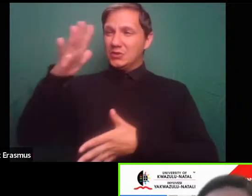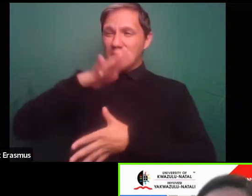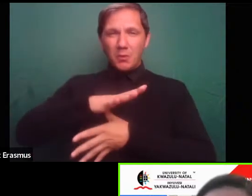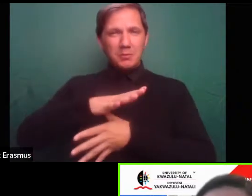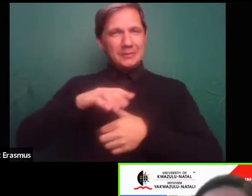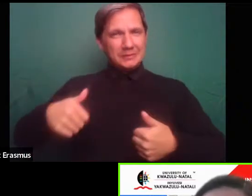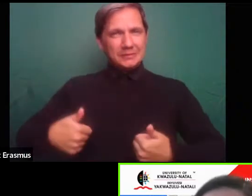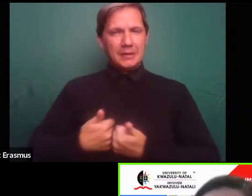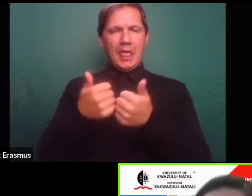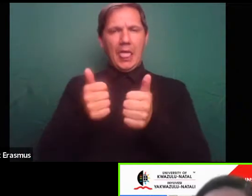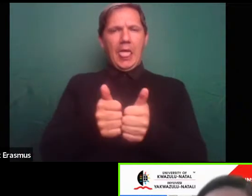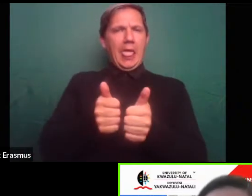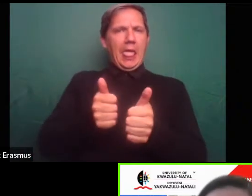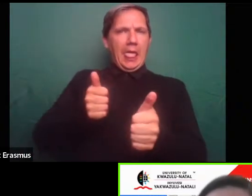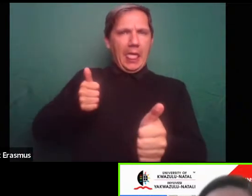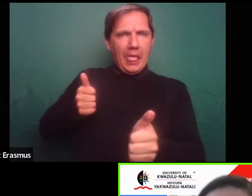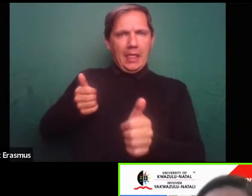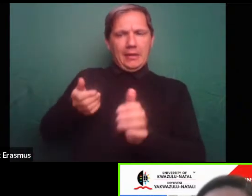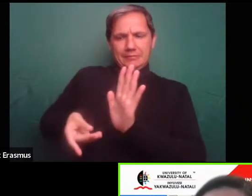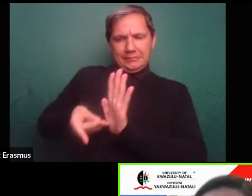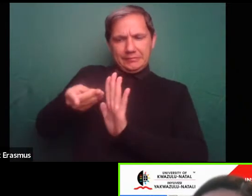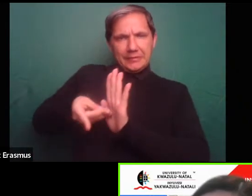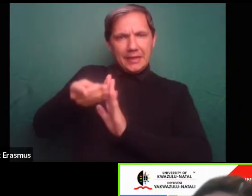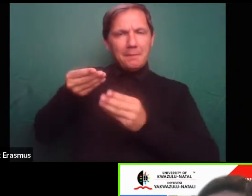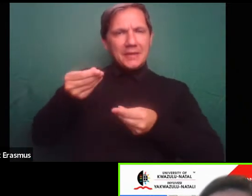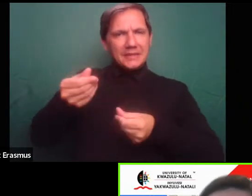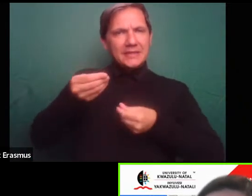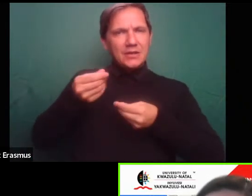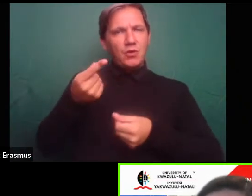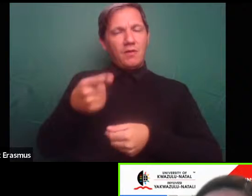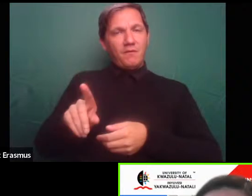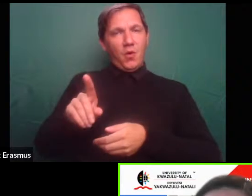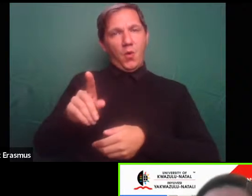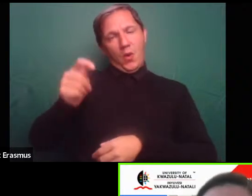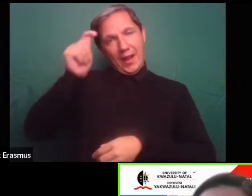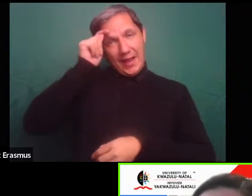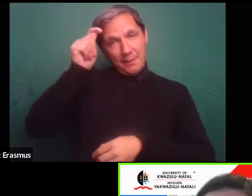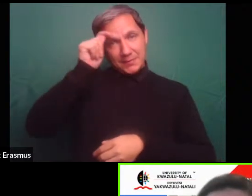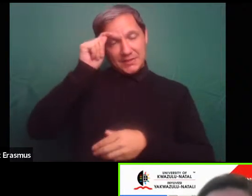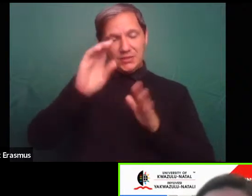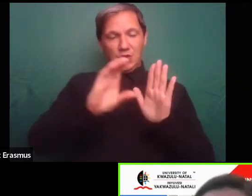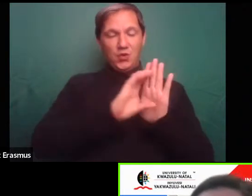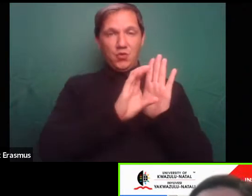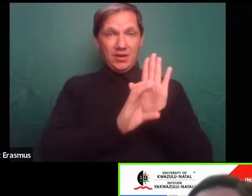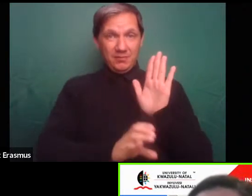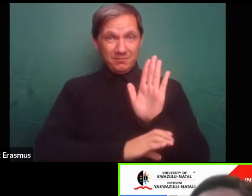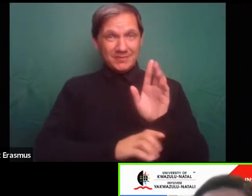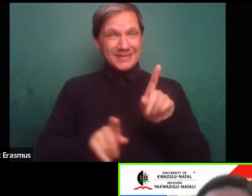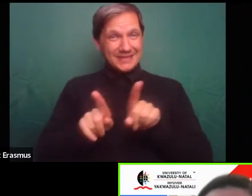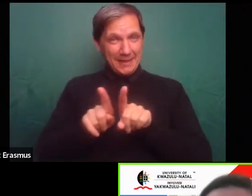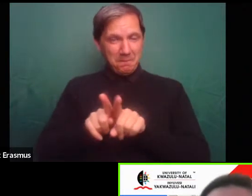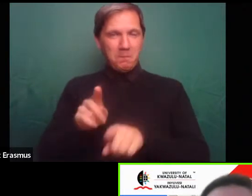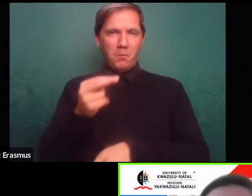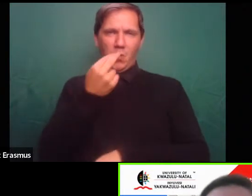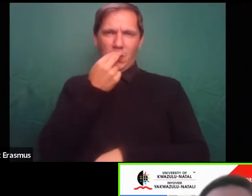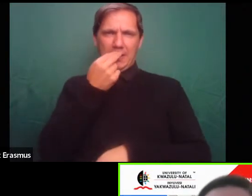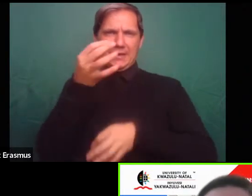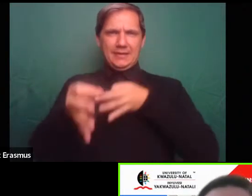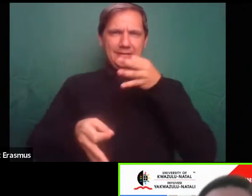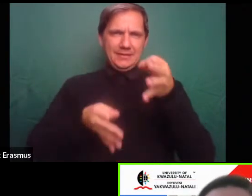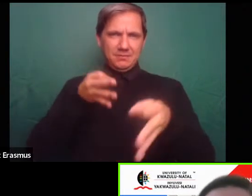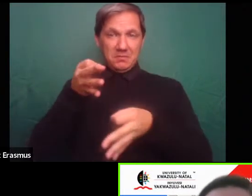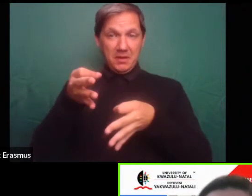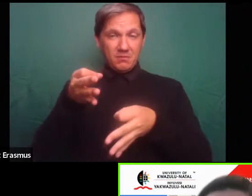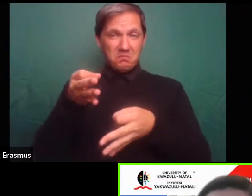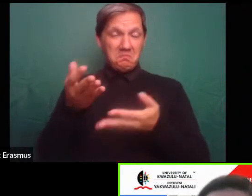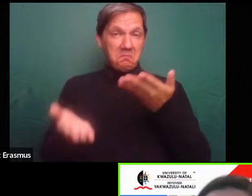CAPS curriculum. As Modieki, as I'm mentioned, and as I'm sure you all are aware,